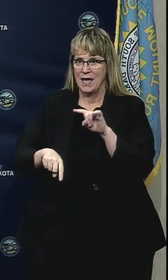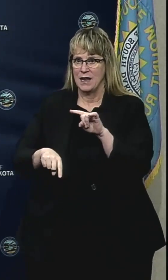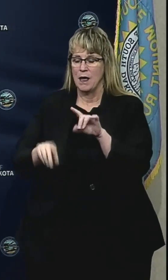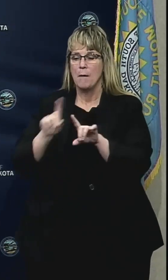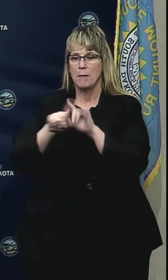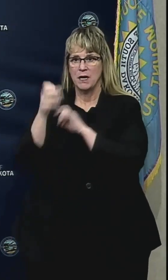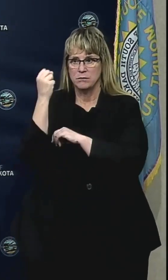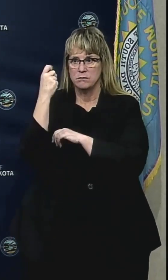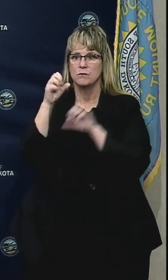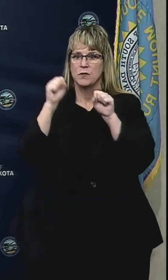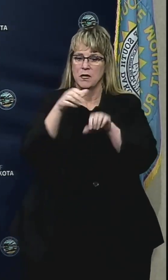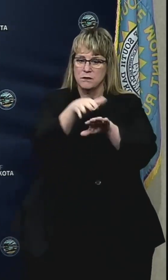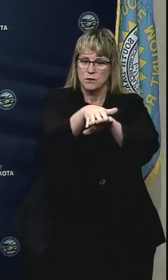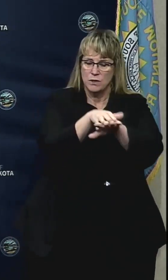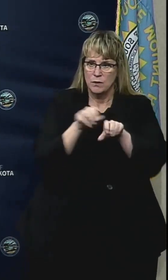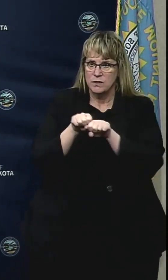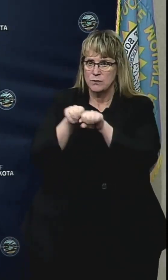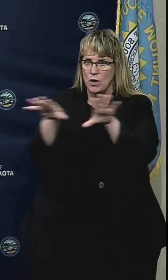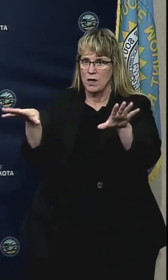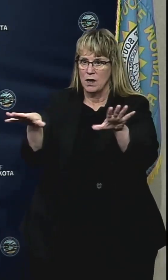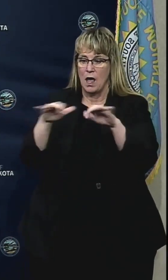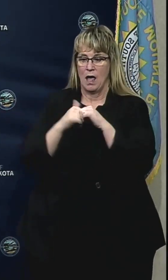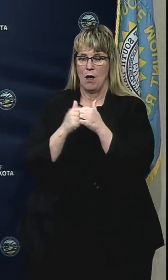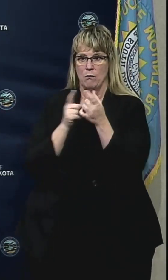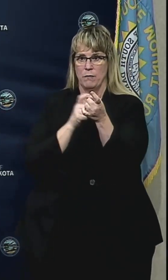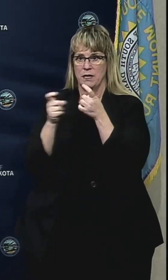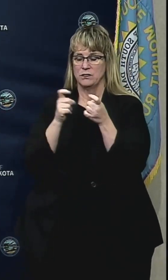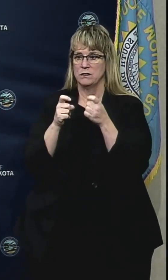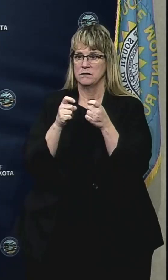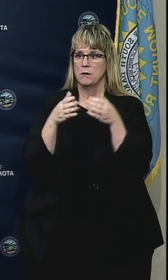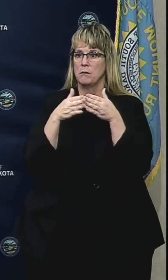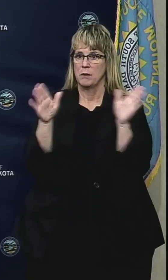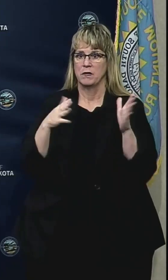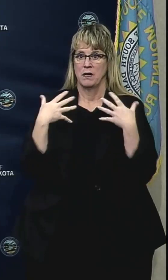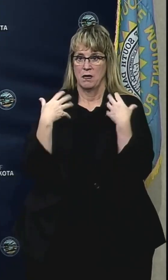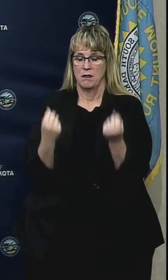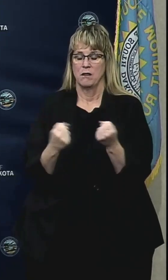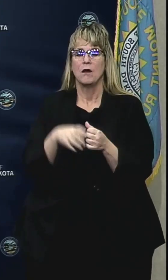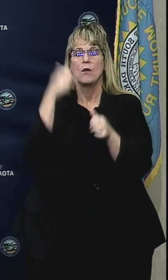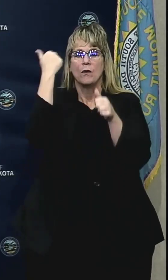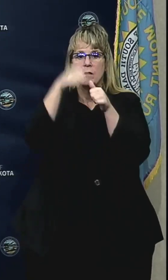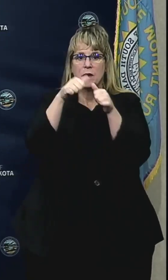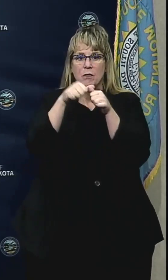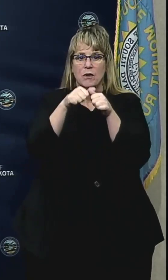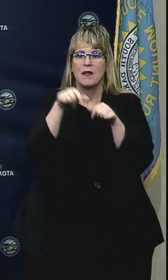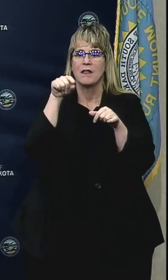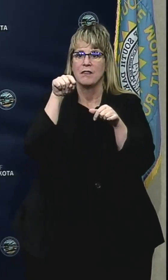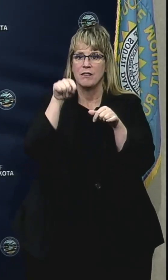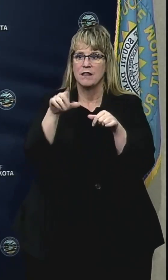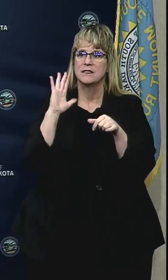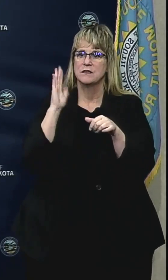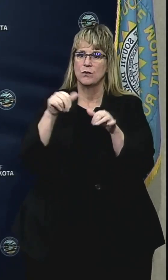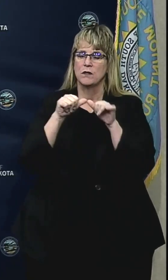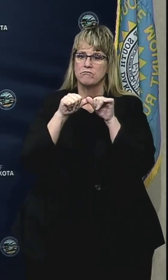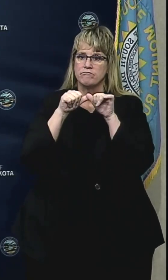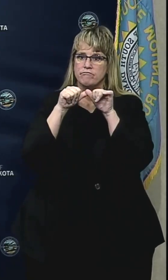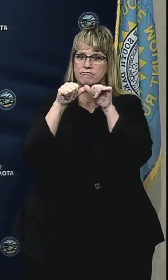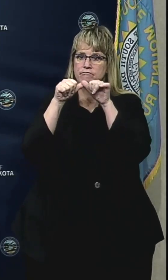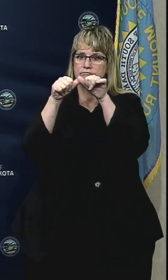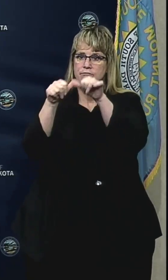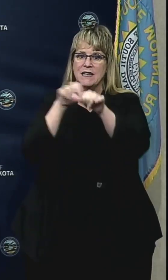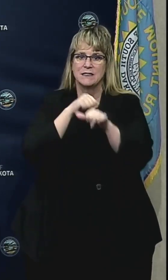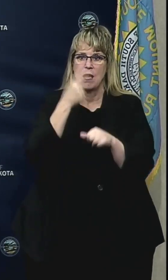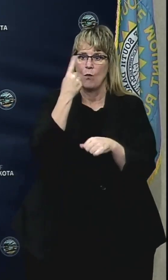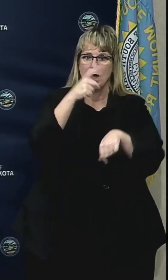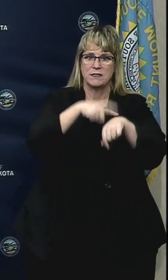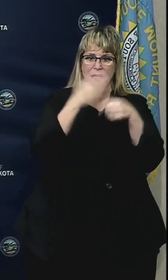slow down the spread and do that through managing our public health. And remember, everybody, this is a marathon. It is not a sprint.